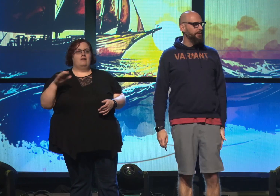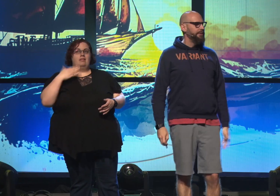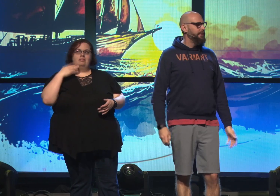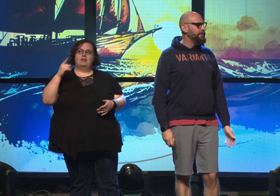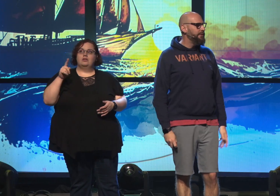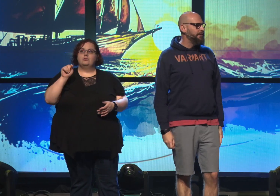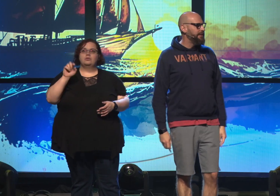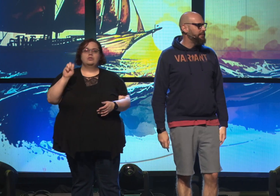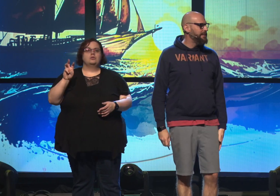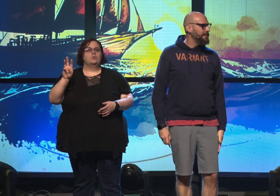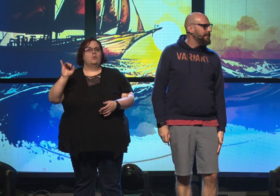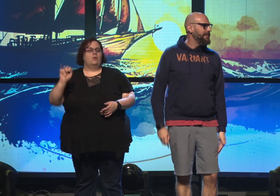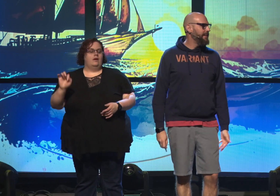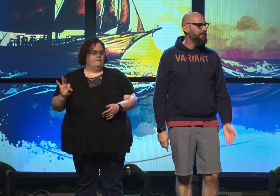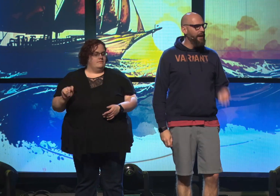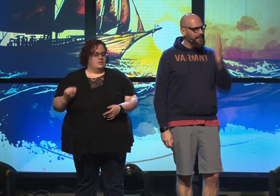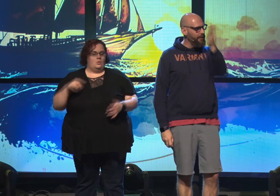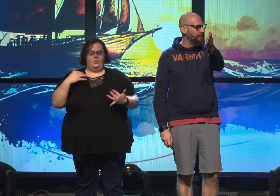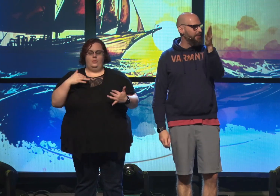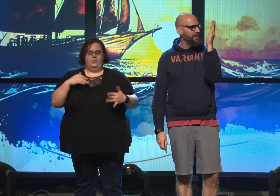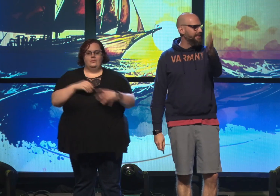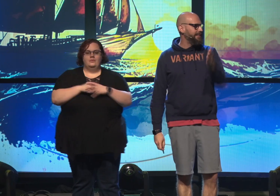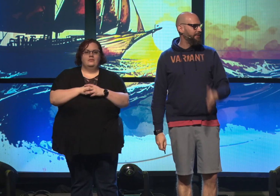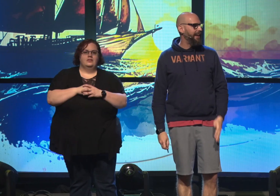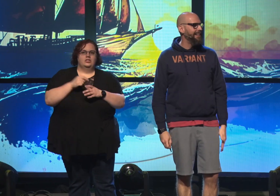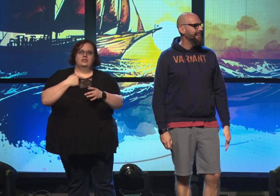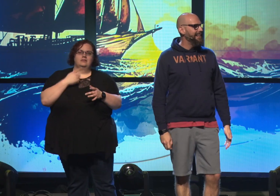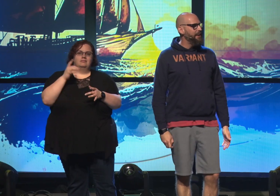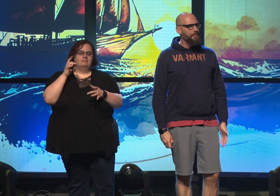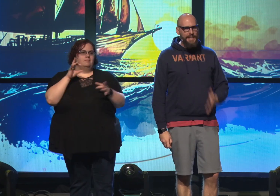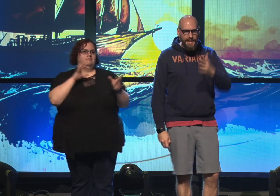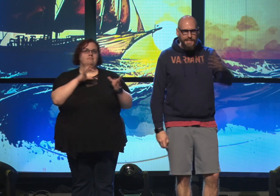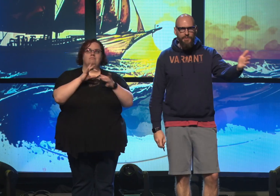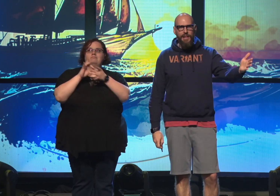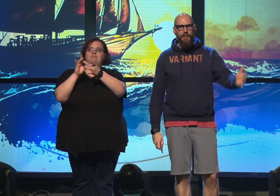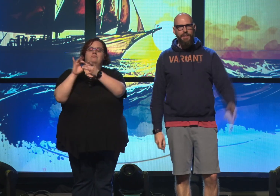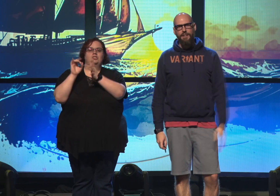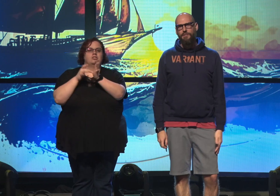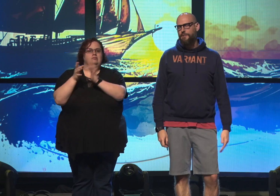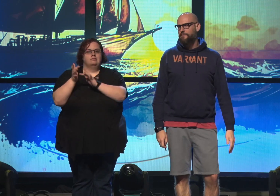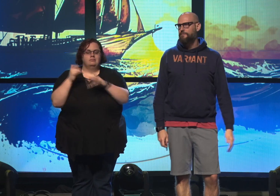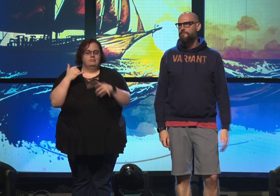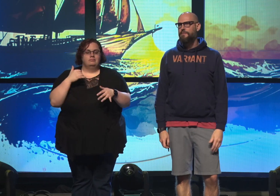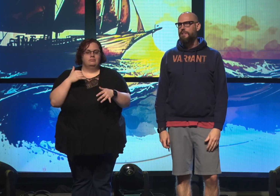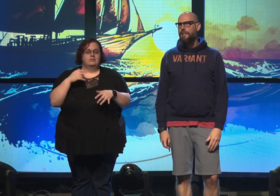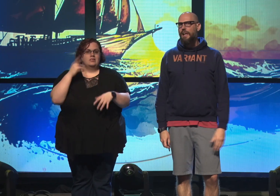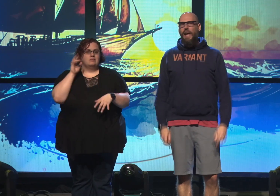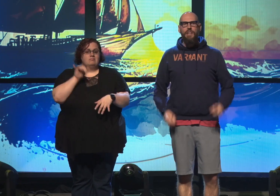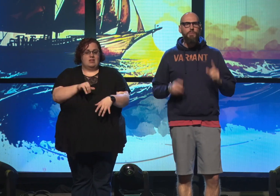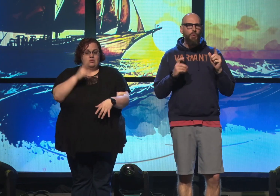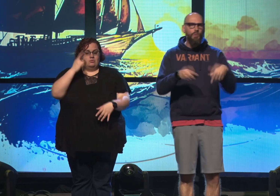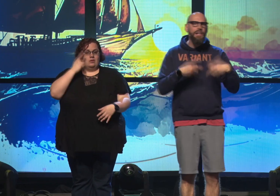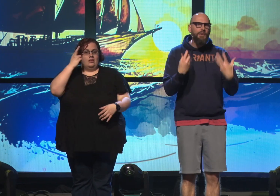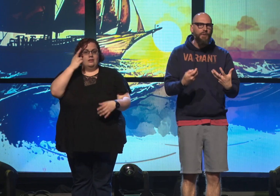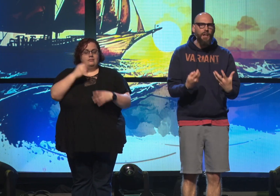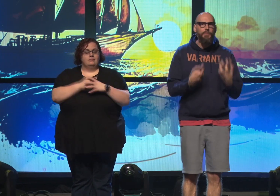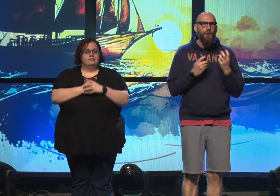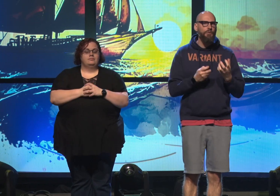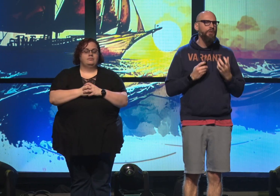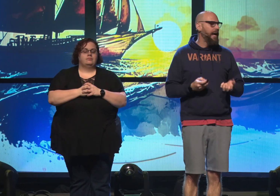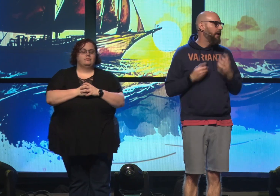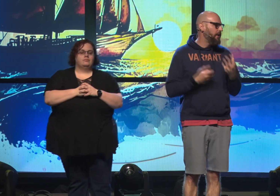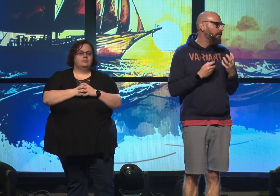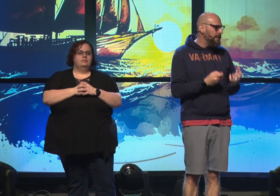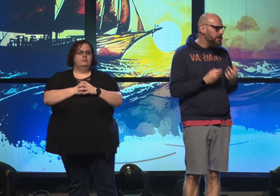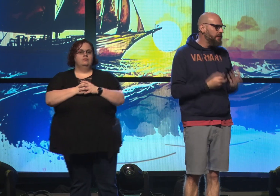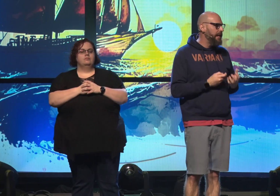who knew? Who knew she was right in line with Jesus, right? I mean, that's the reality of it. And the more we develop